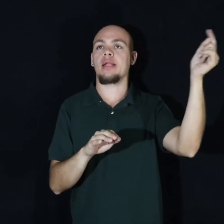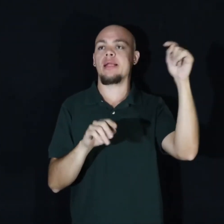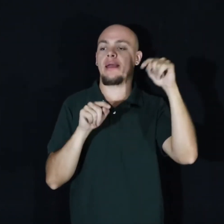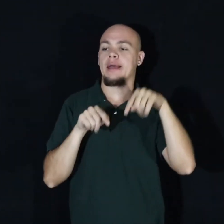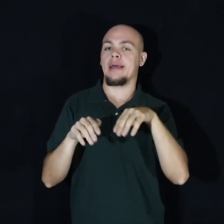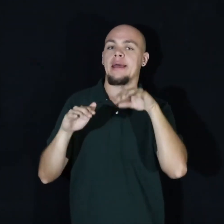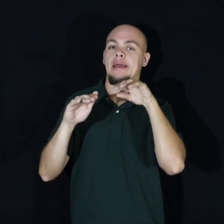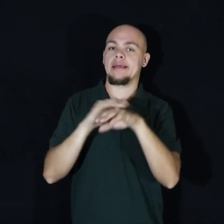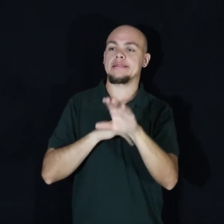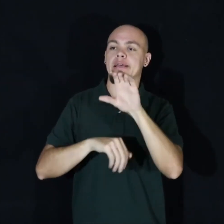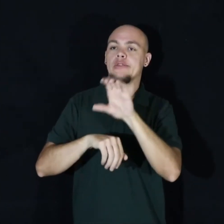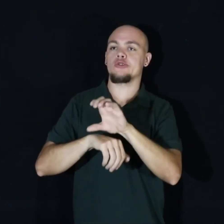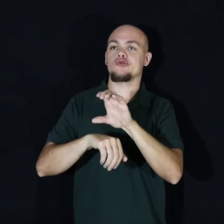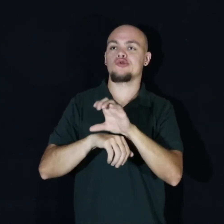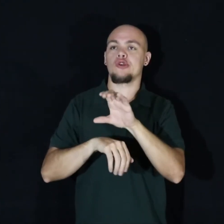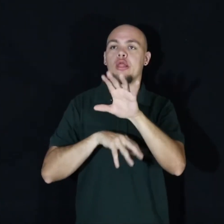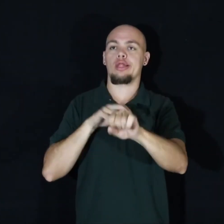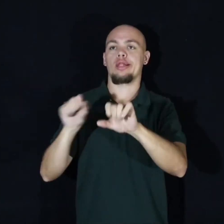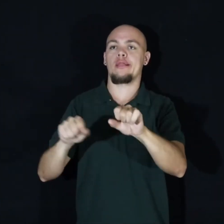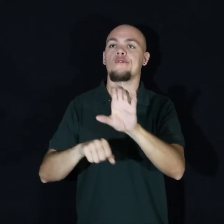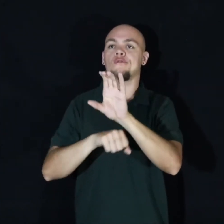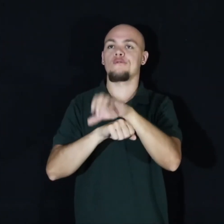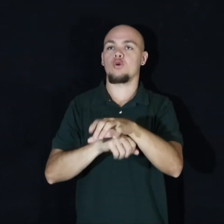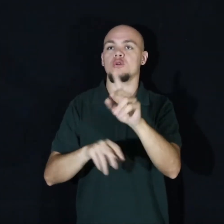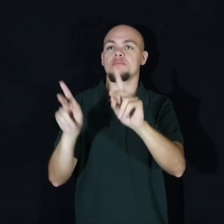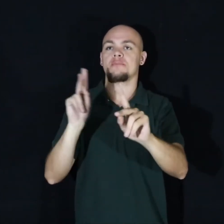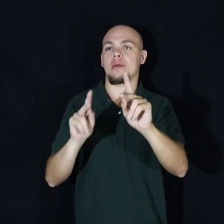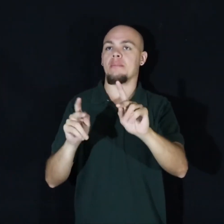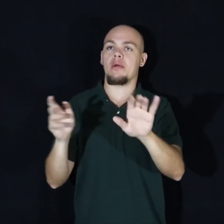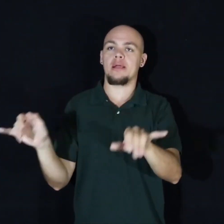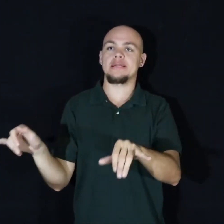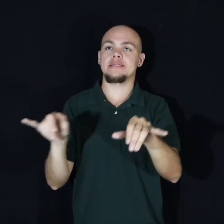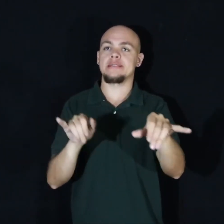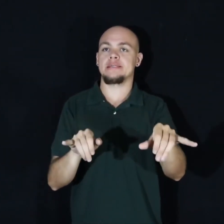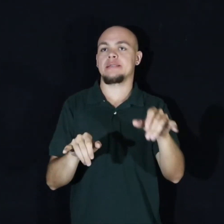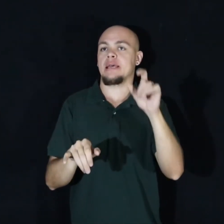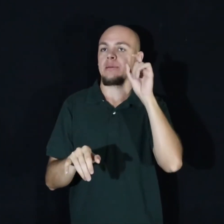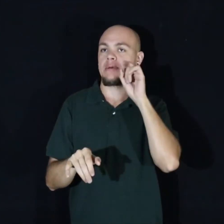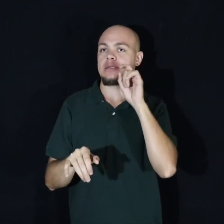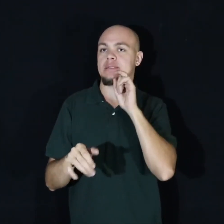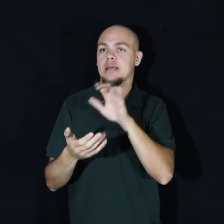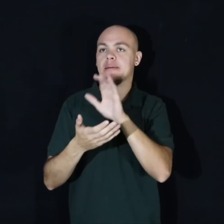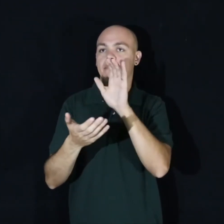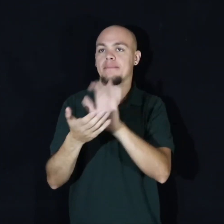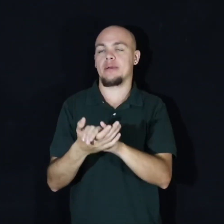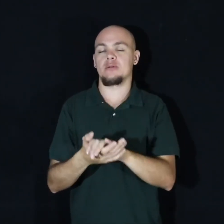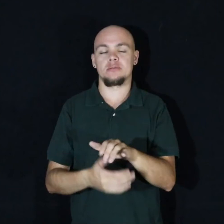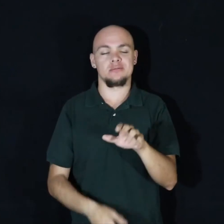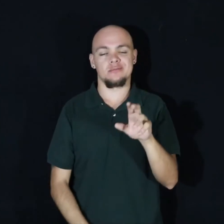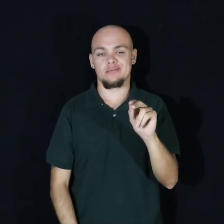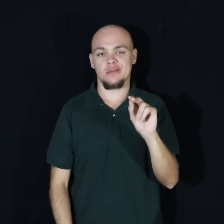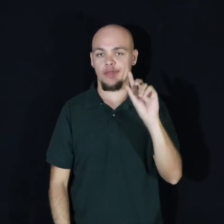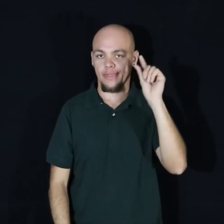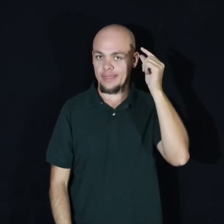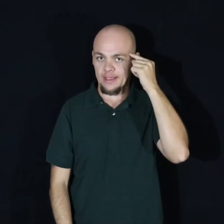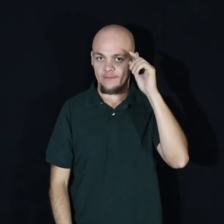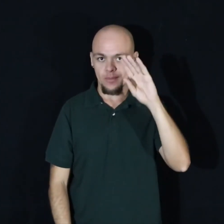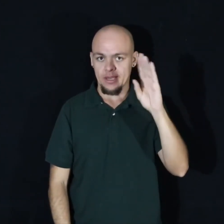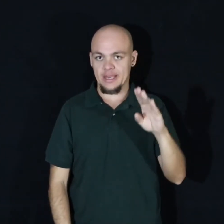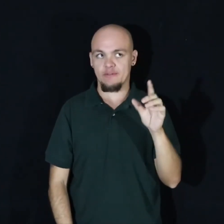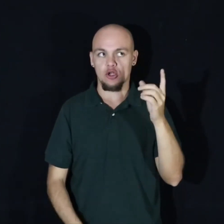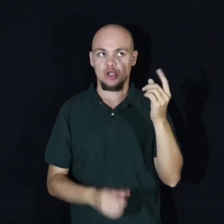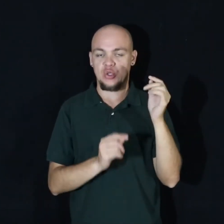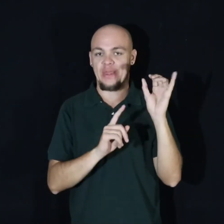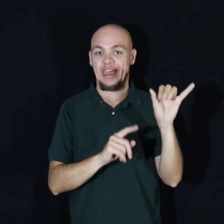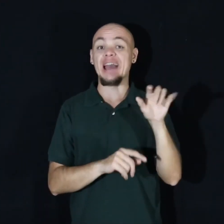lies about, oh, the government's going to come in like stormtroopers in your church and they're going to make you, marry somebody of the same sex or force clergy to marry people of the